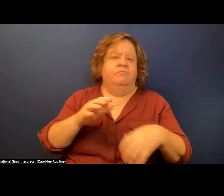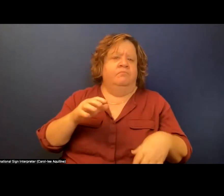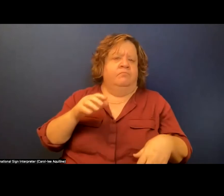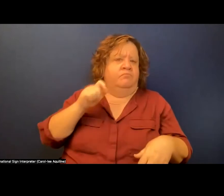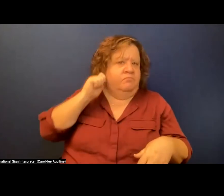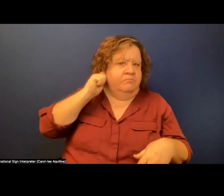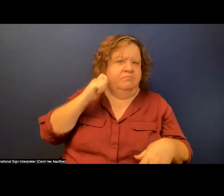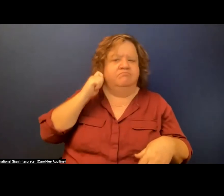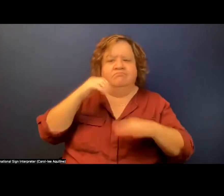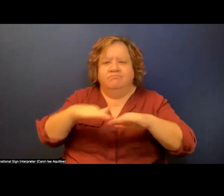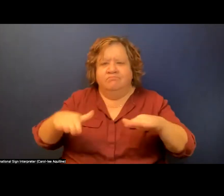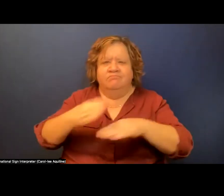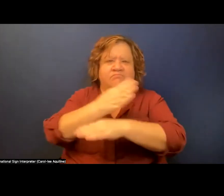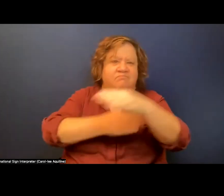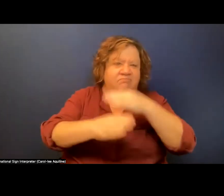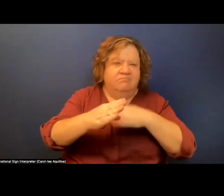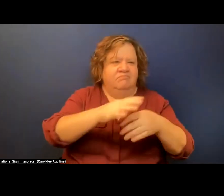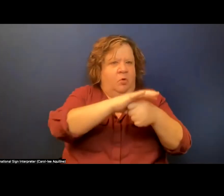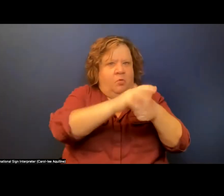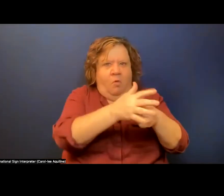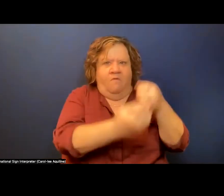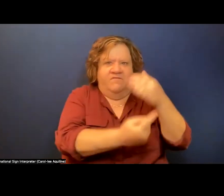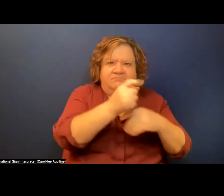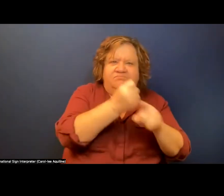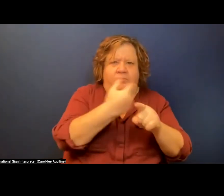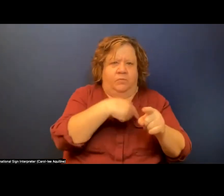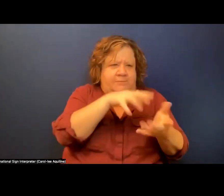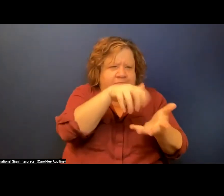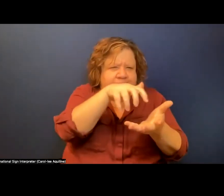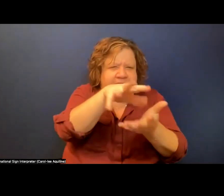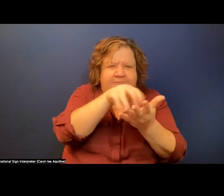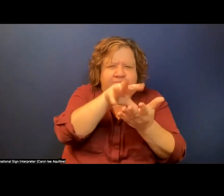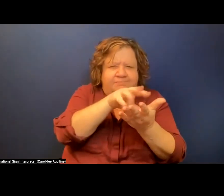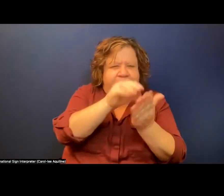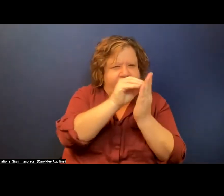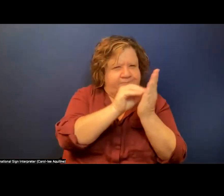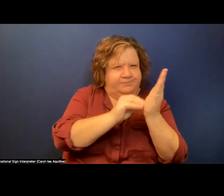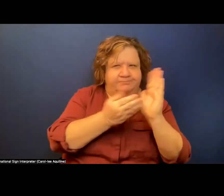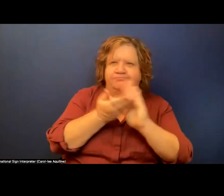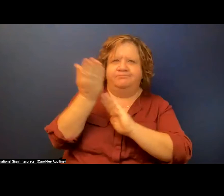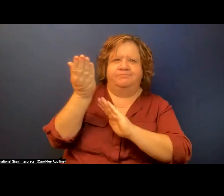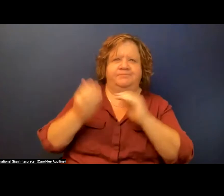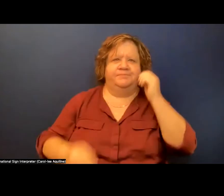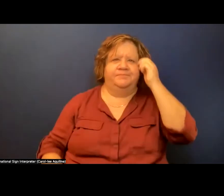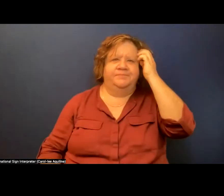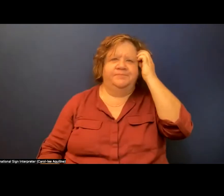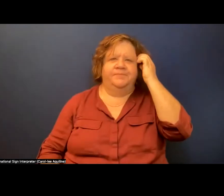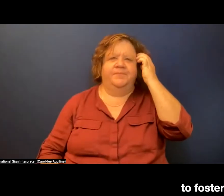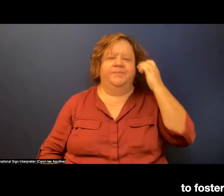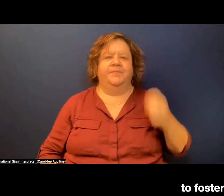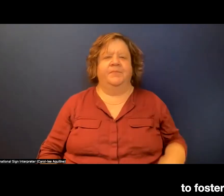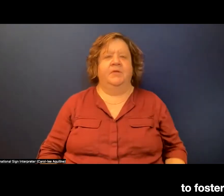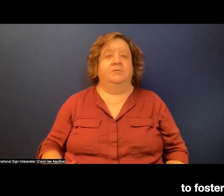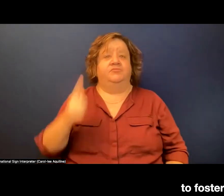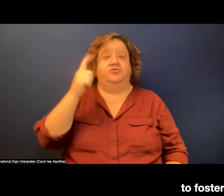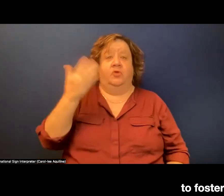scheme, UNABU in 2019, of course, with the Disability Rights Fund, we dedicated